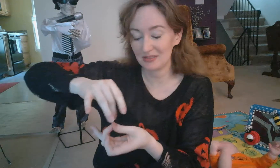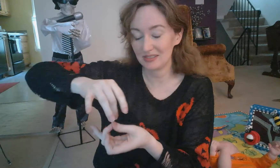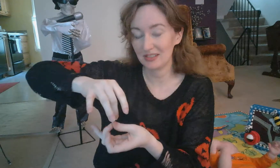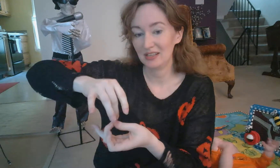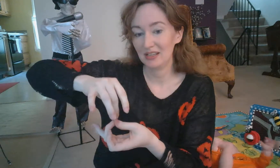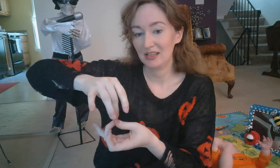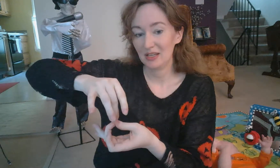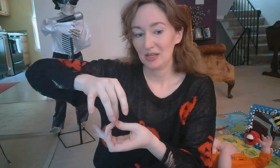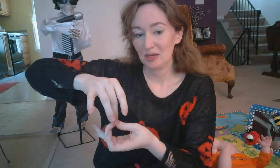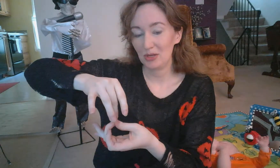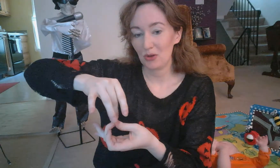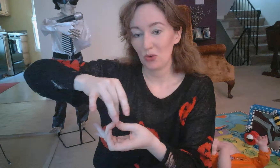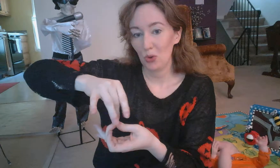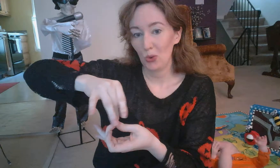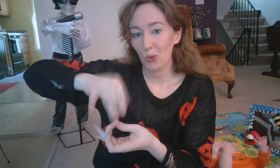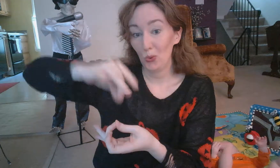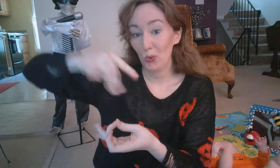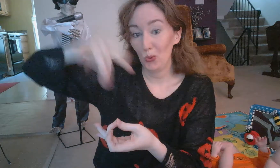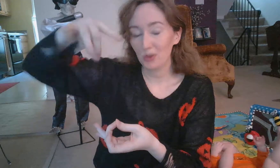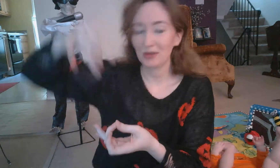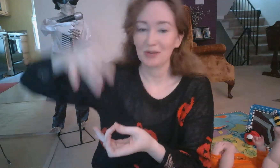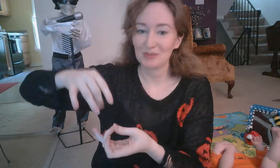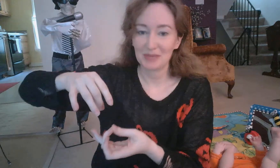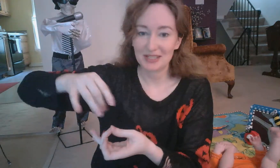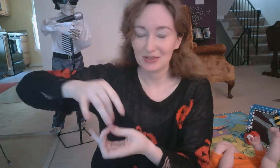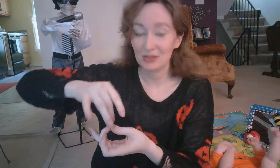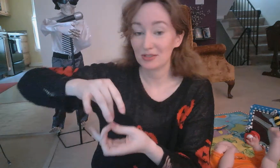ghost. You go, you don't have to make a sound, you just go.